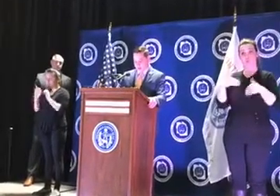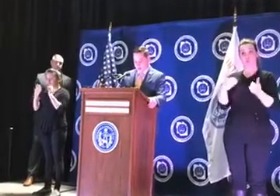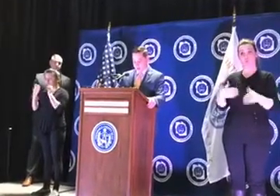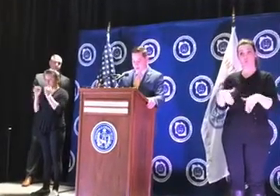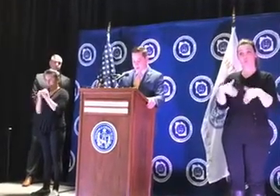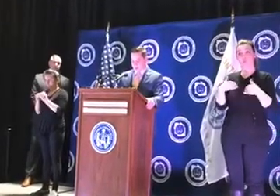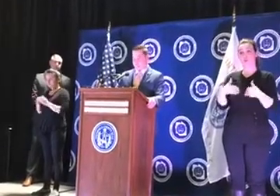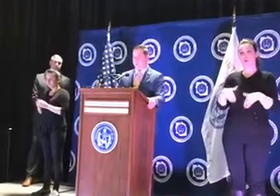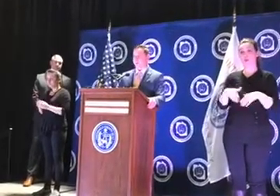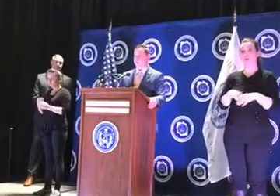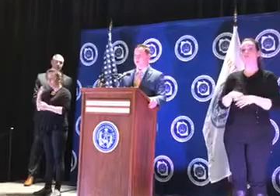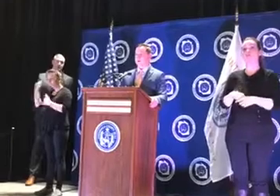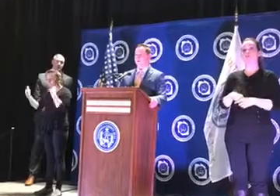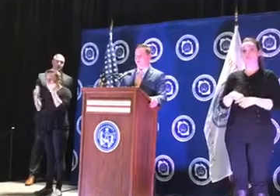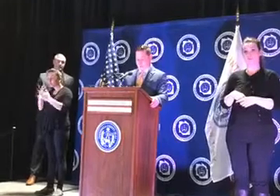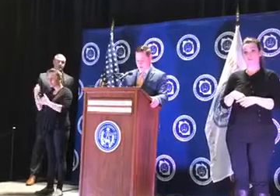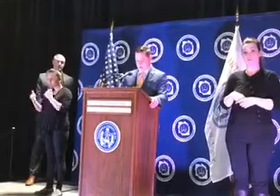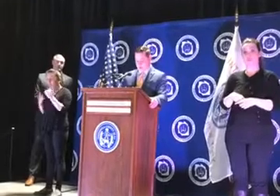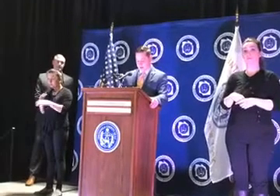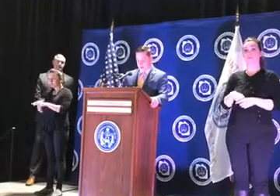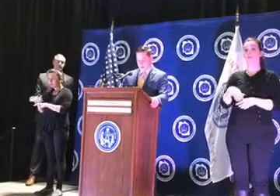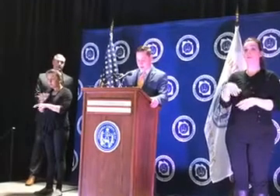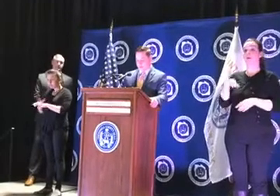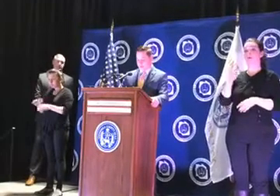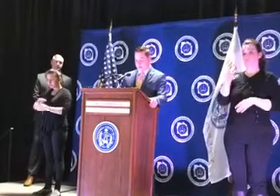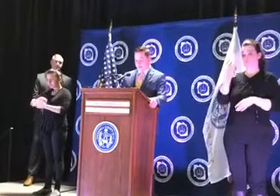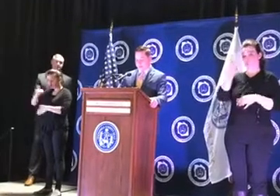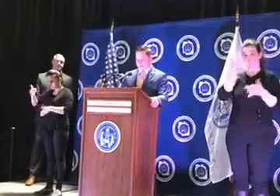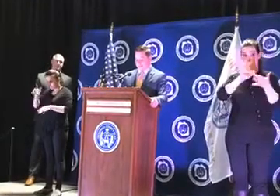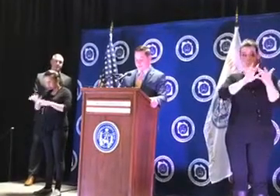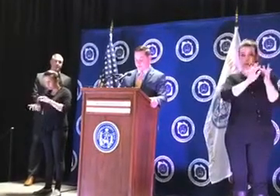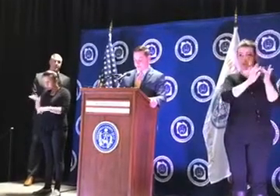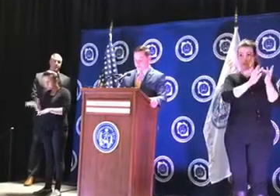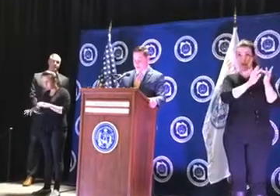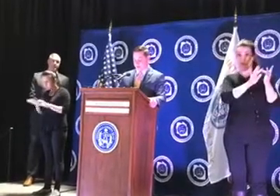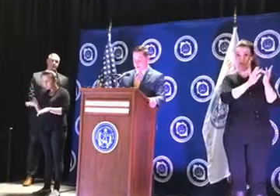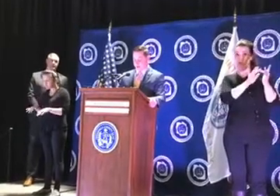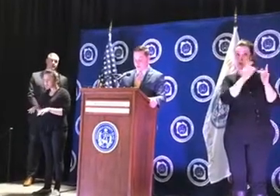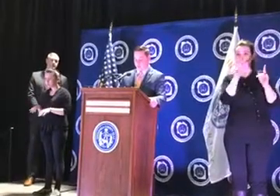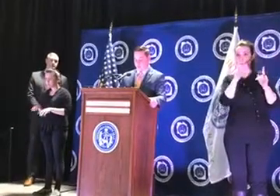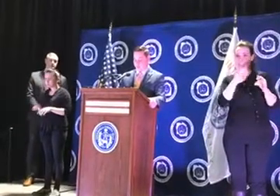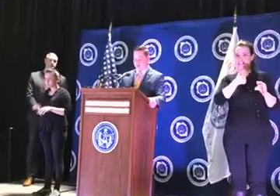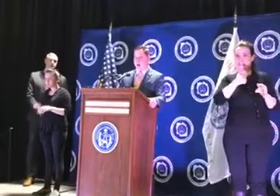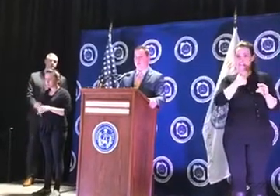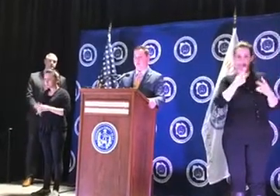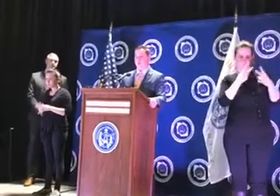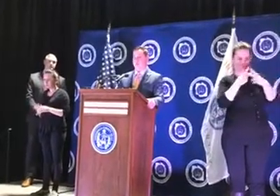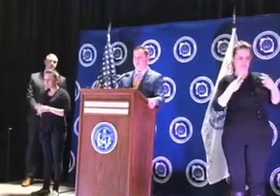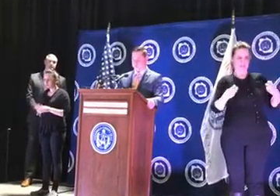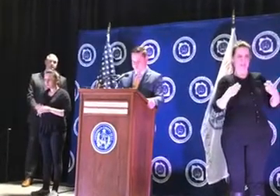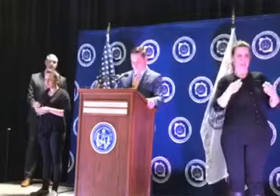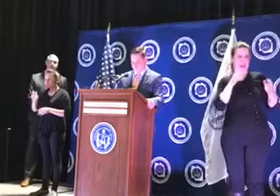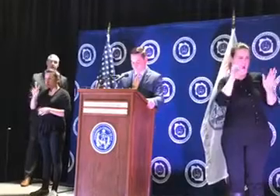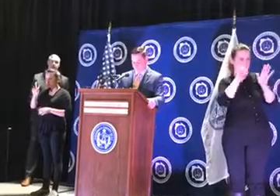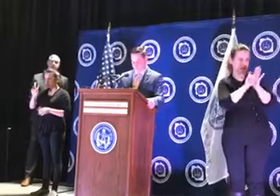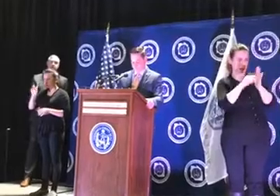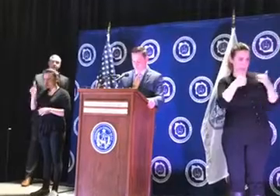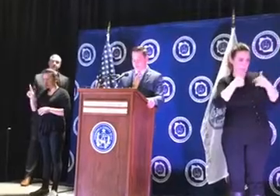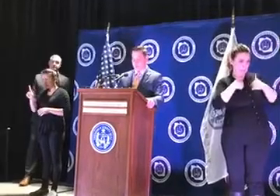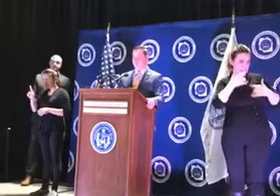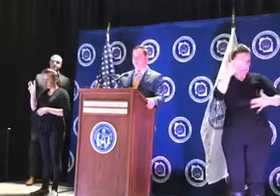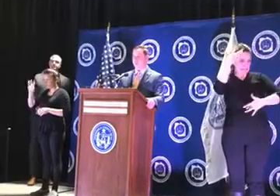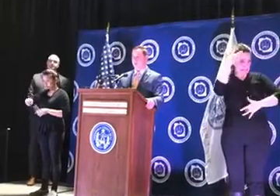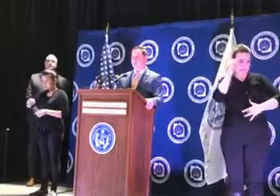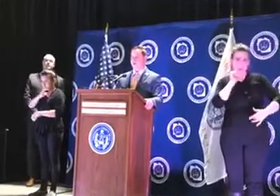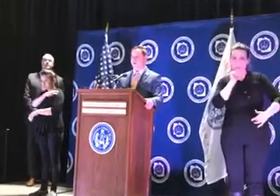addition to that, the Microsoft Upstate coronavirus assessment tool has had over 21,000 clicks to look